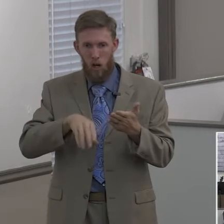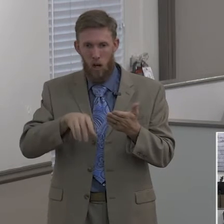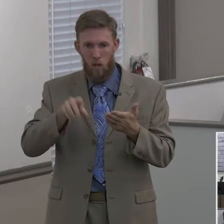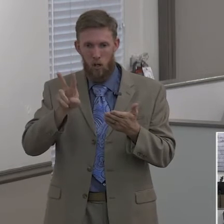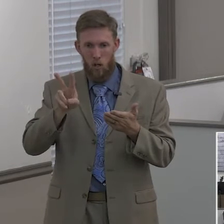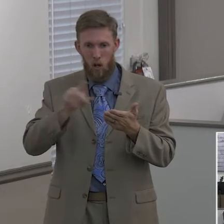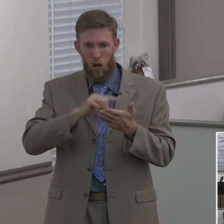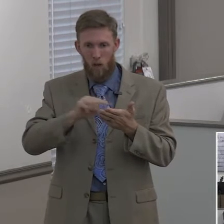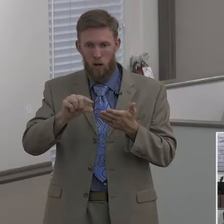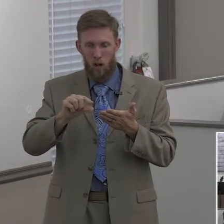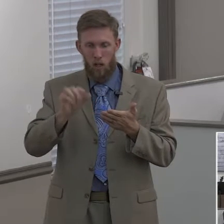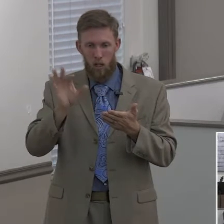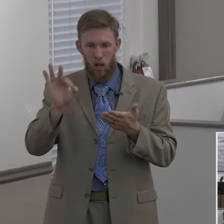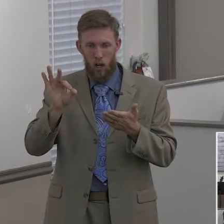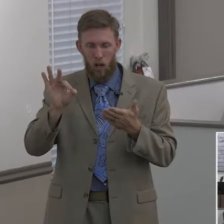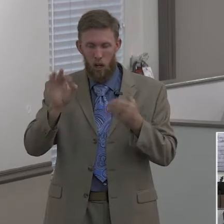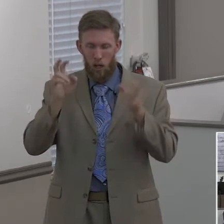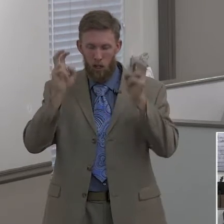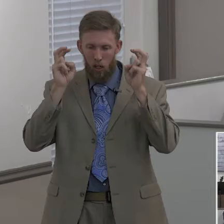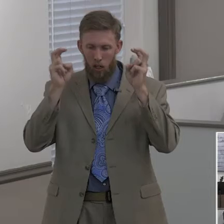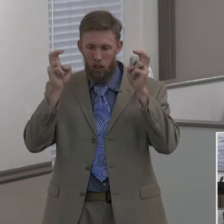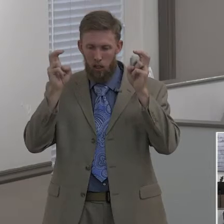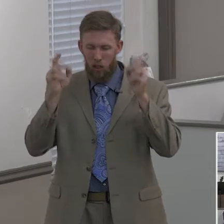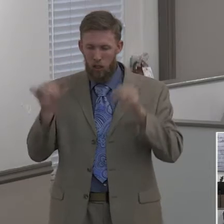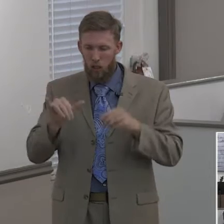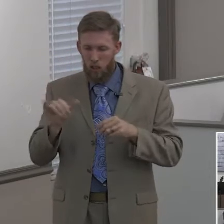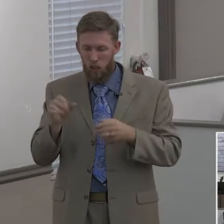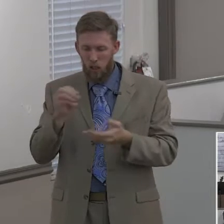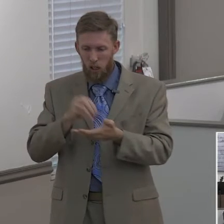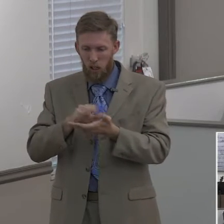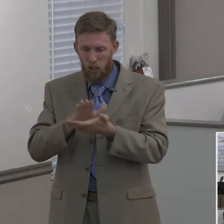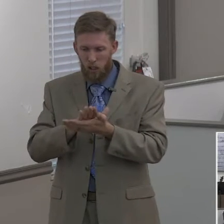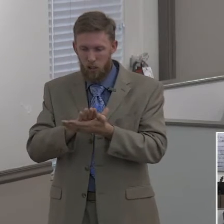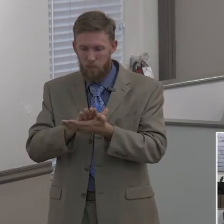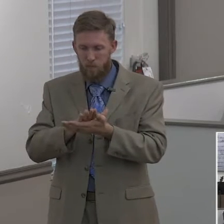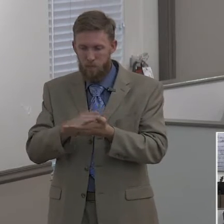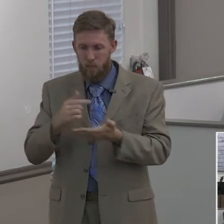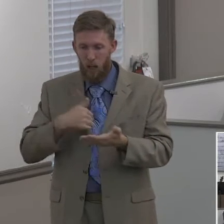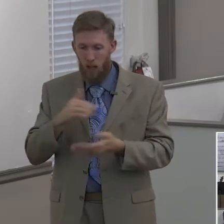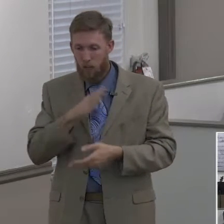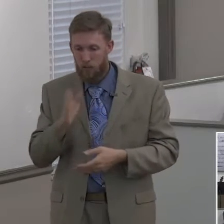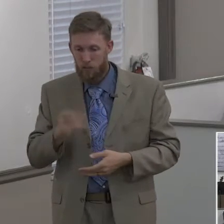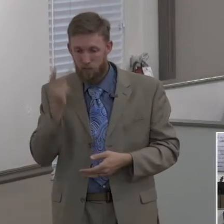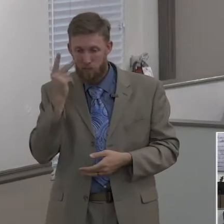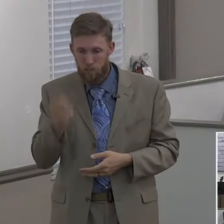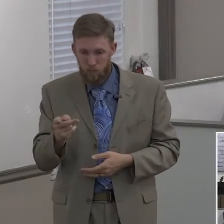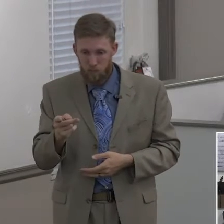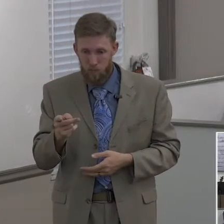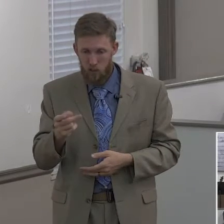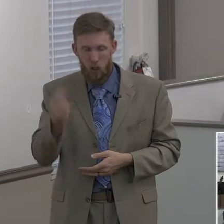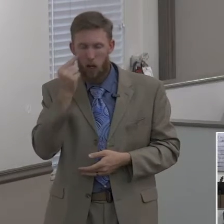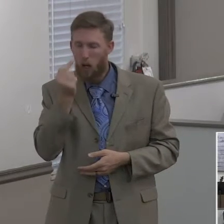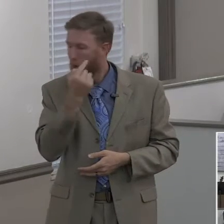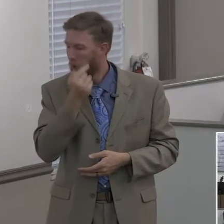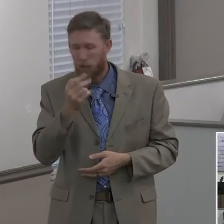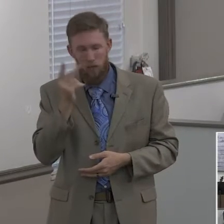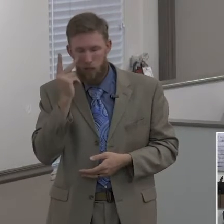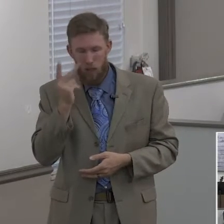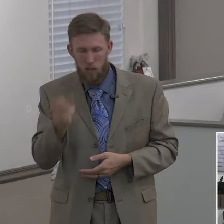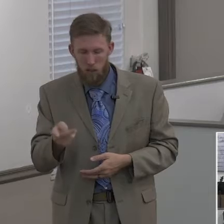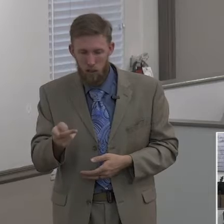1 Corinthians chapter 2, verse 9. But as it is written, eye hath not seen,